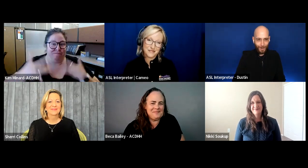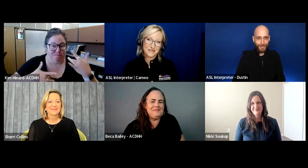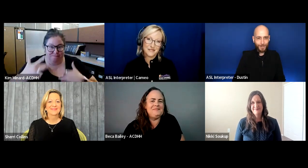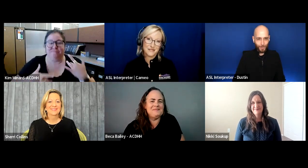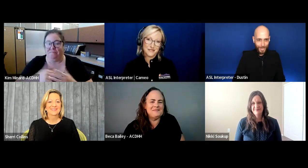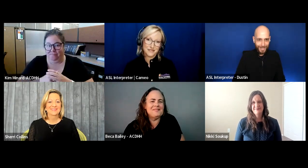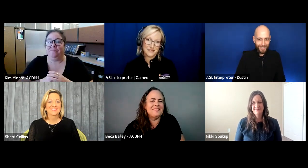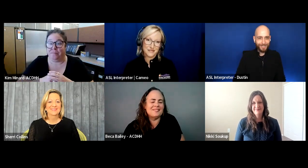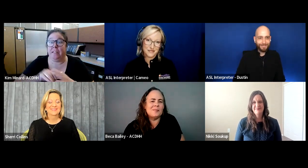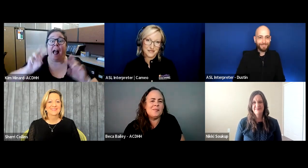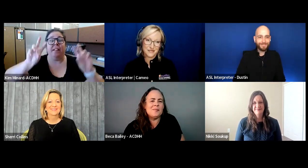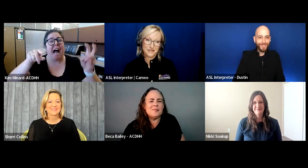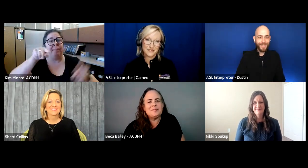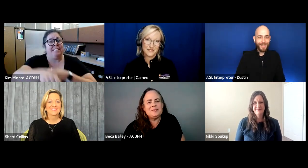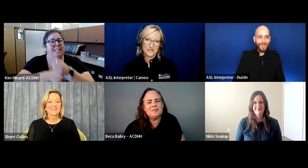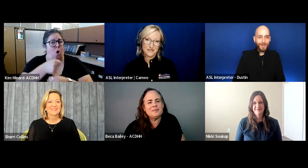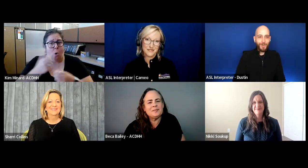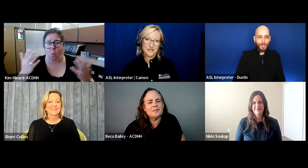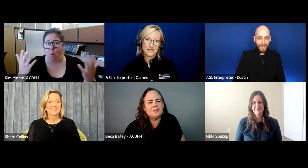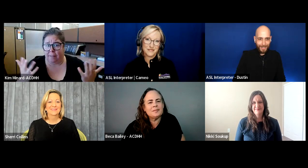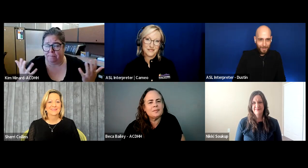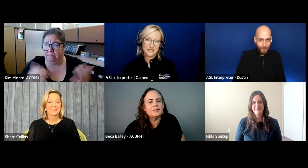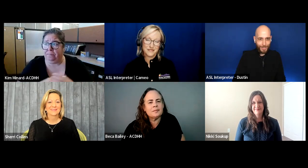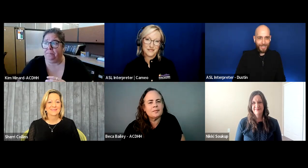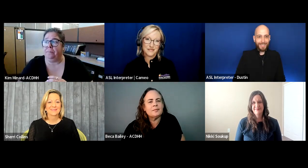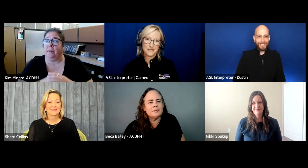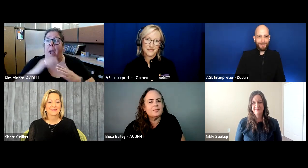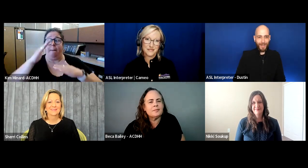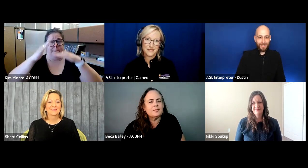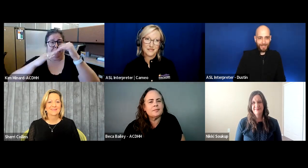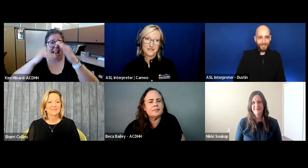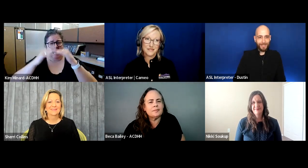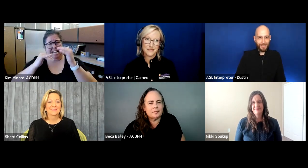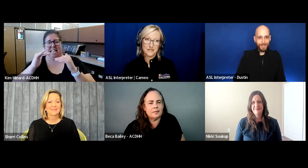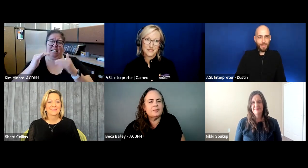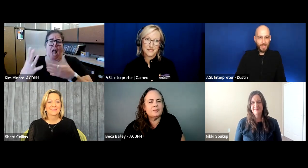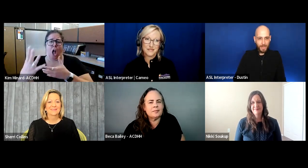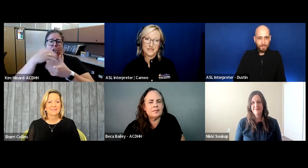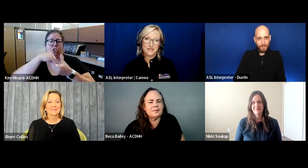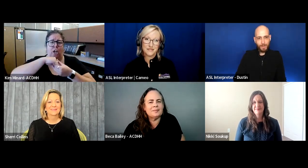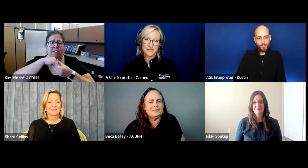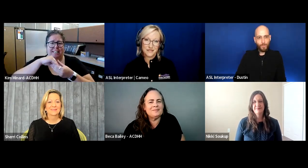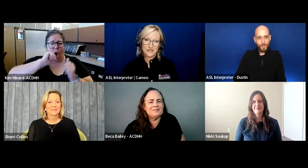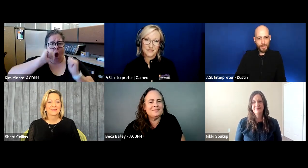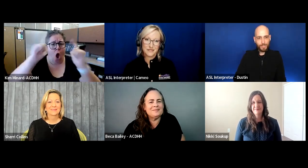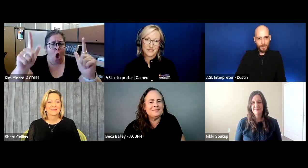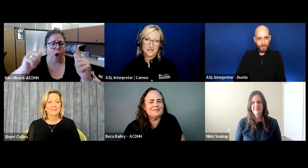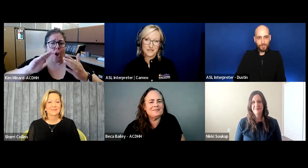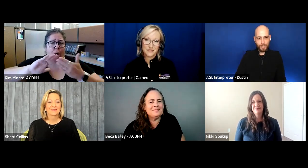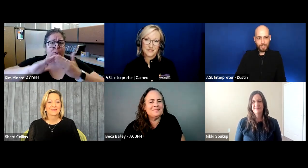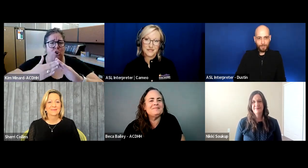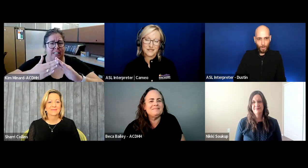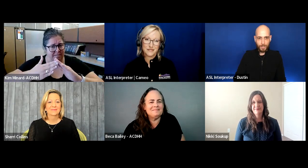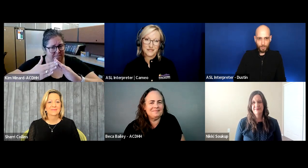Deaf Awareness Week. We're excited to be hosting this event. The theme for